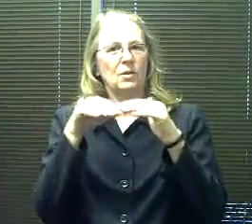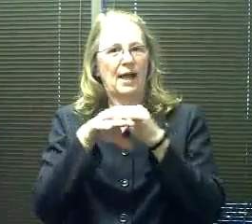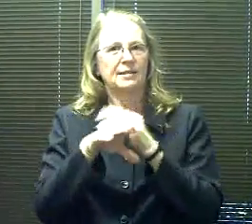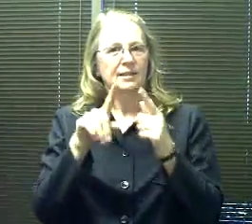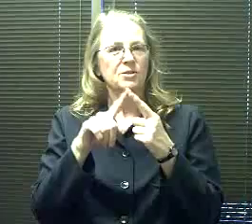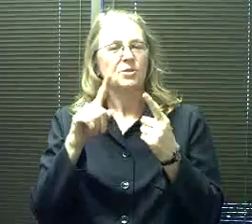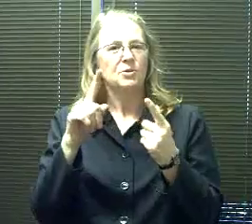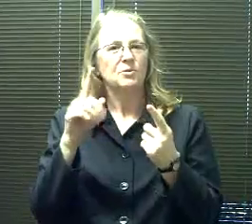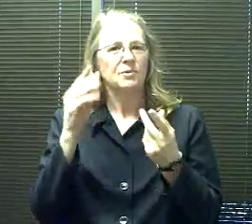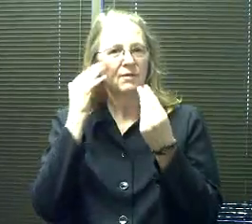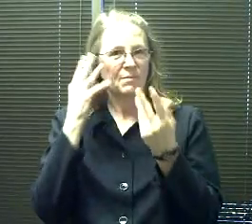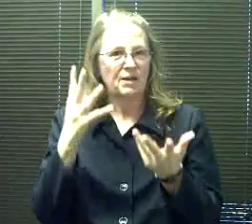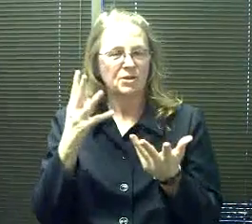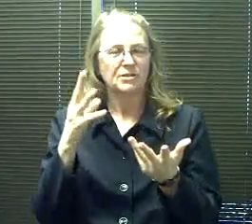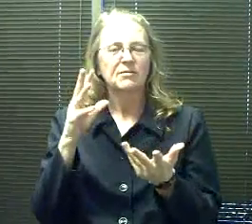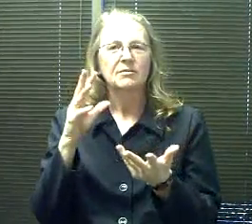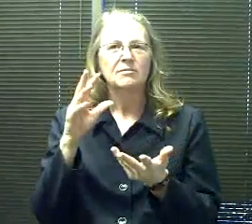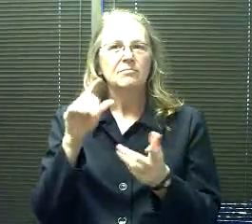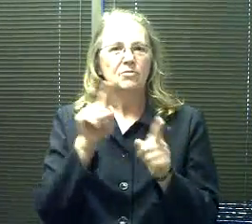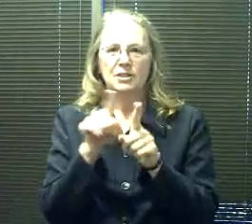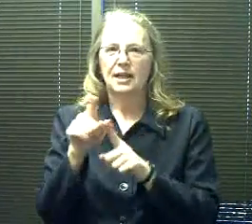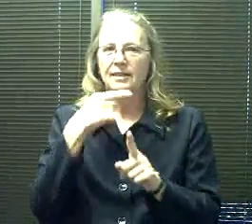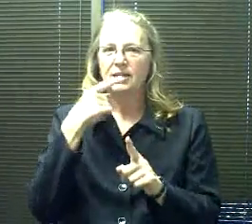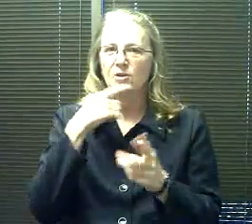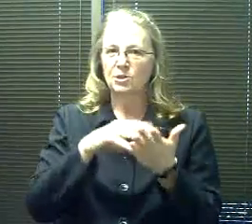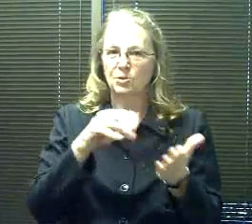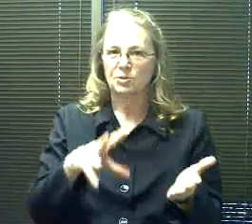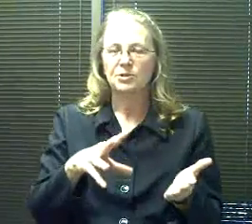equal access to information just like the hearing students,